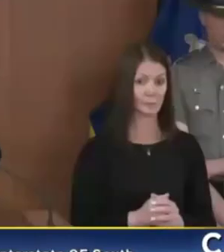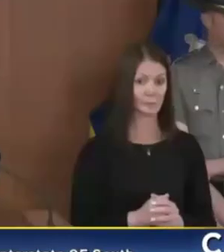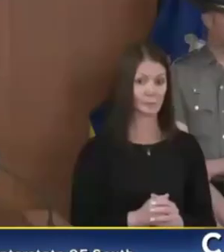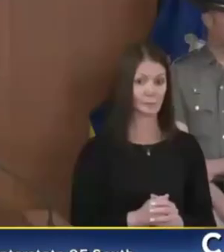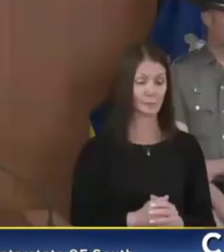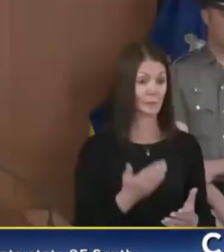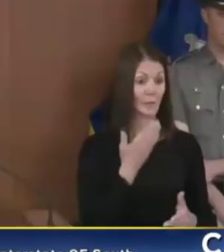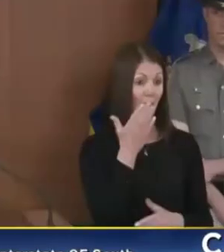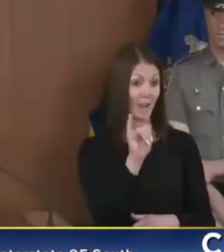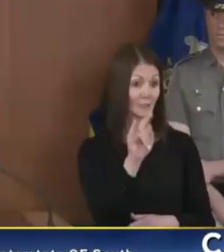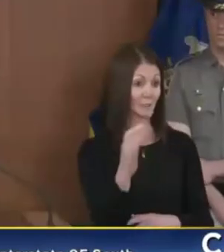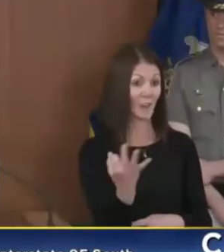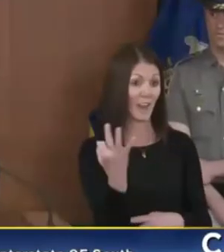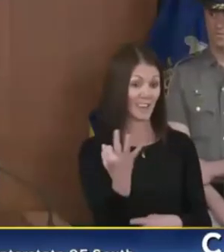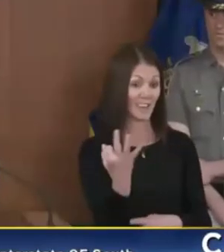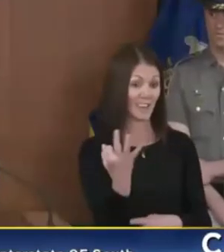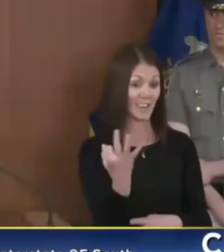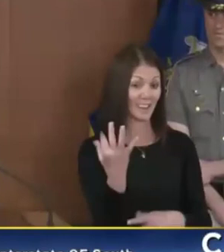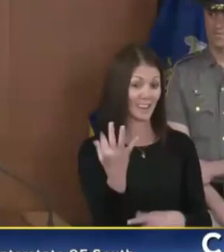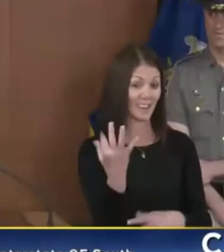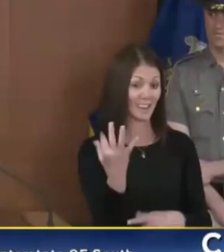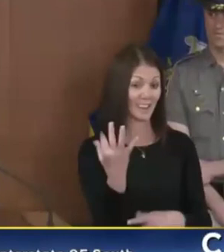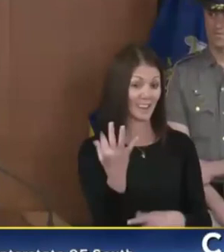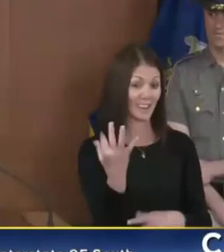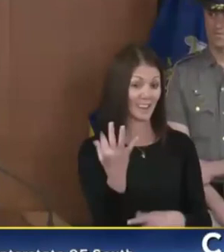I got it Friday, not our busiest day.